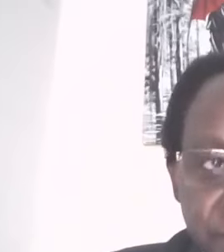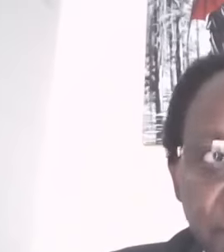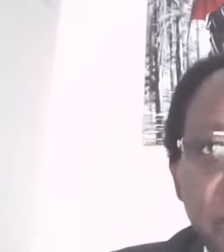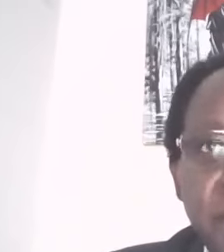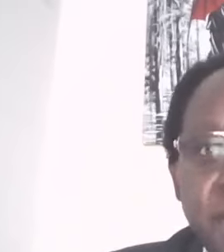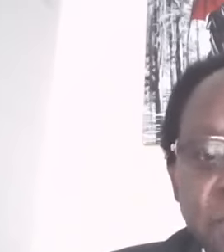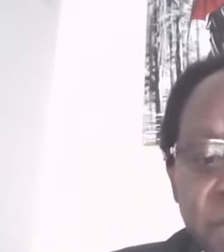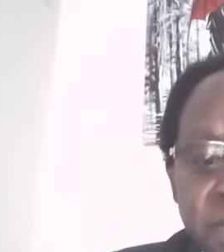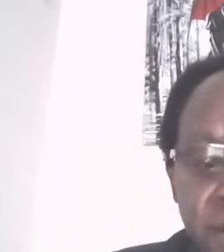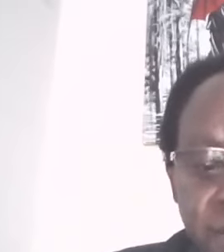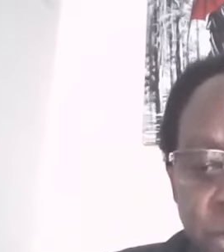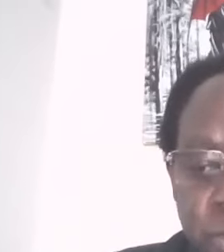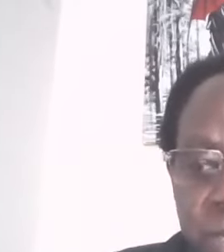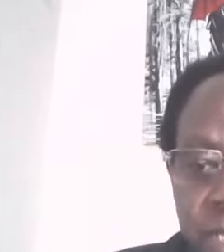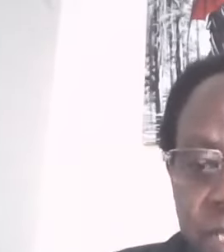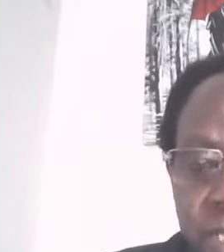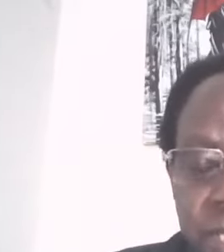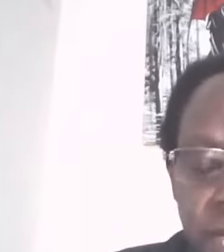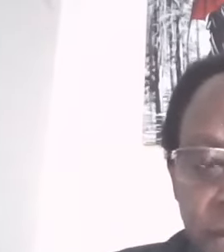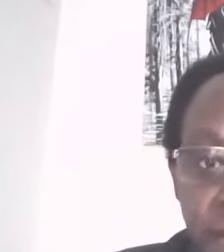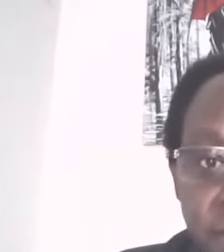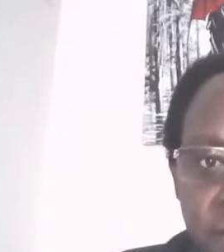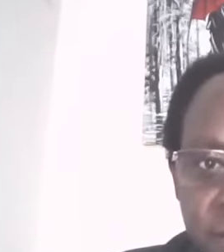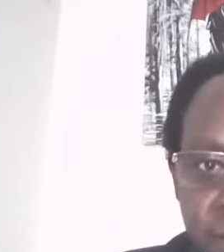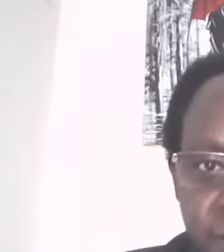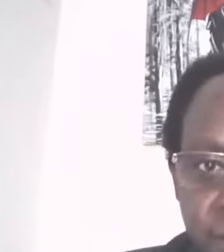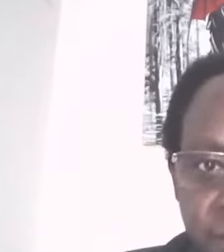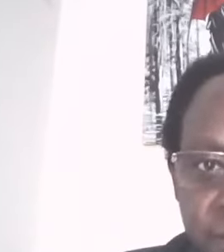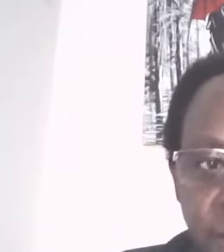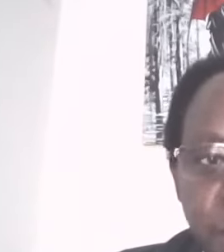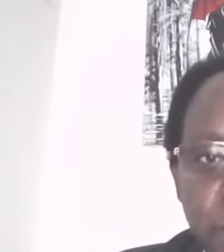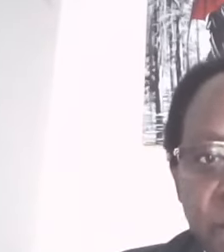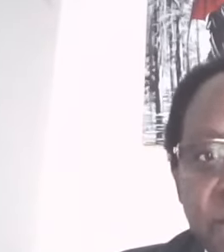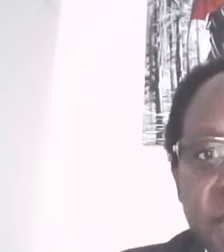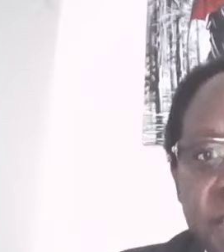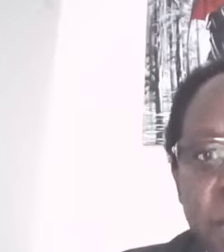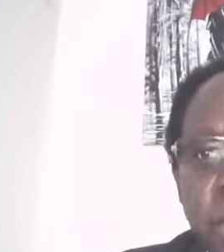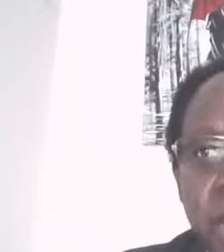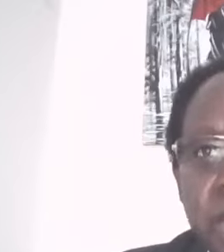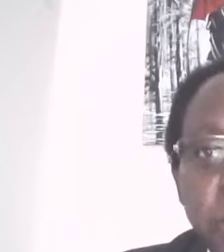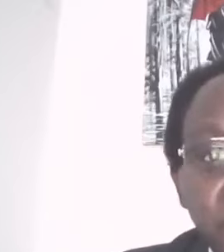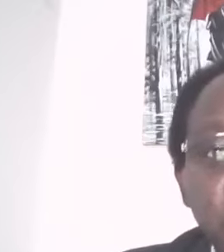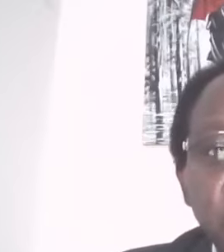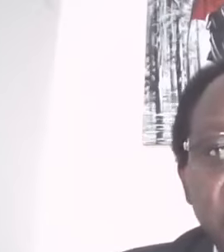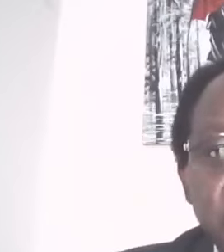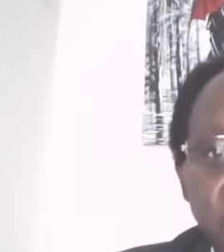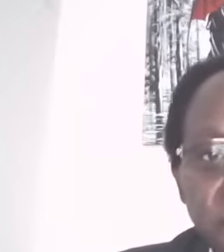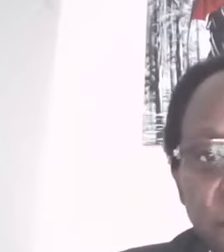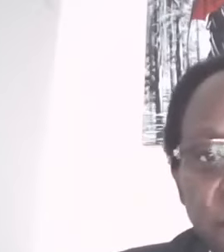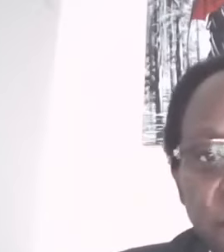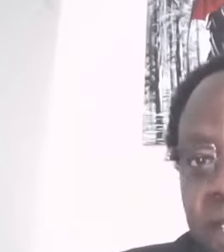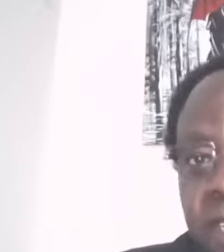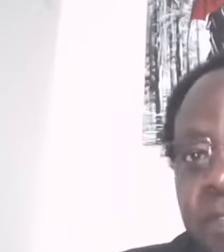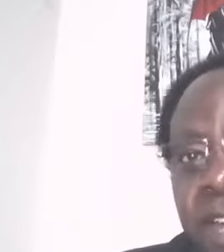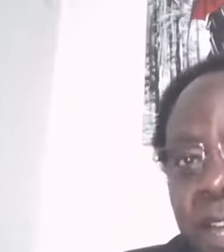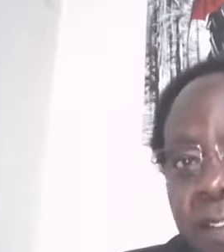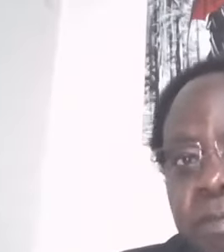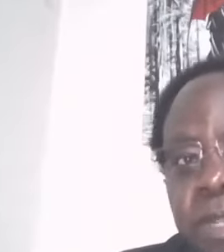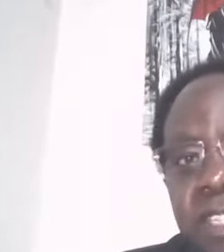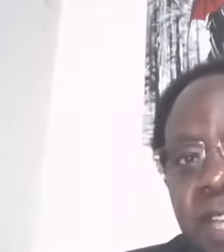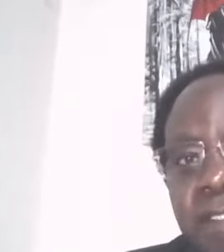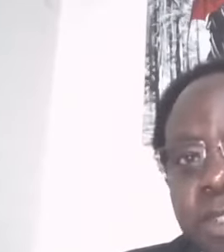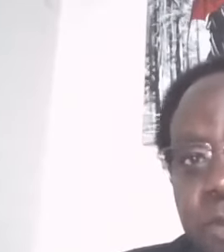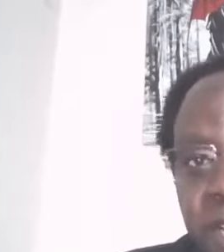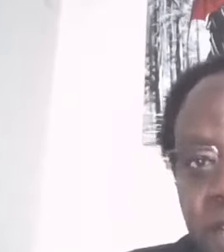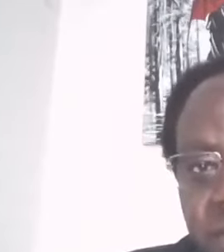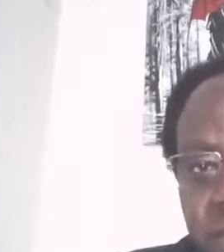change. The brain has been discovered to be elastic, meaning the same way, together with the liver, the brain and the liver have